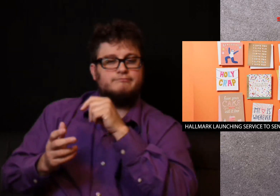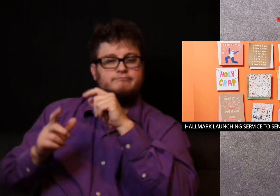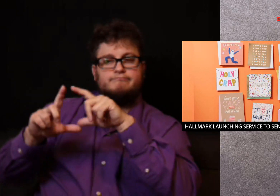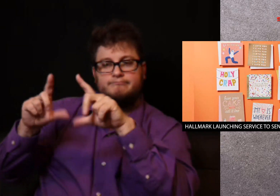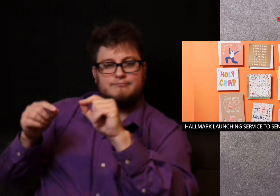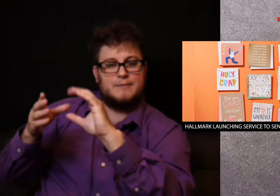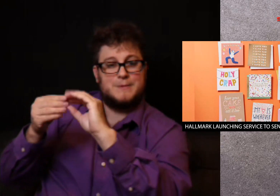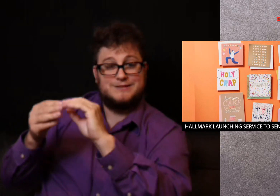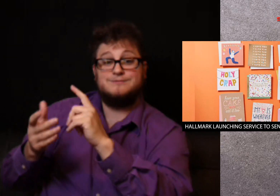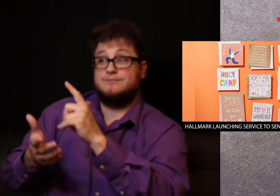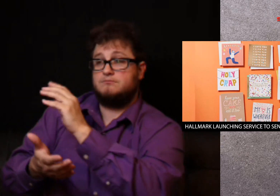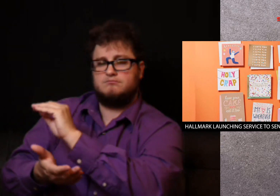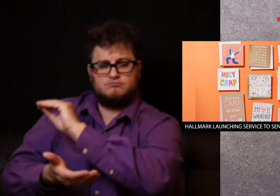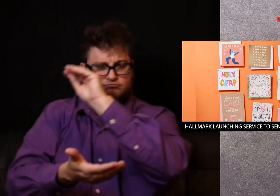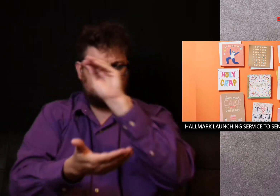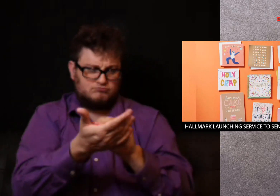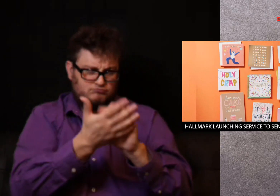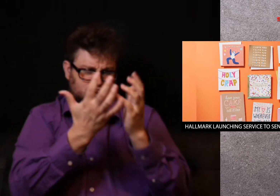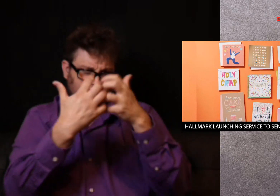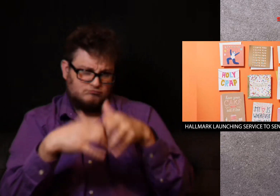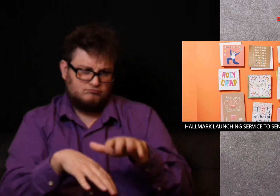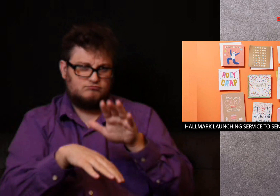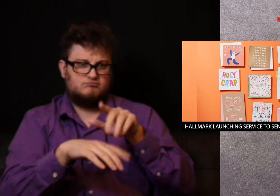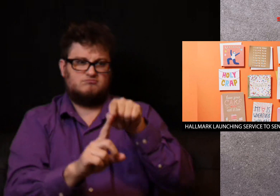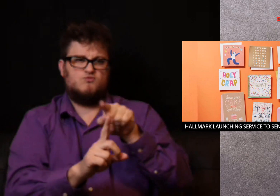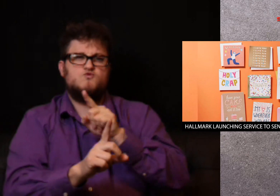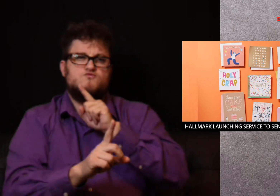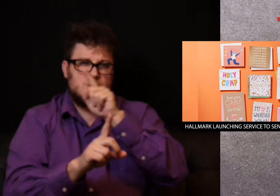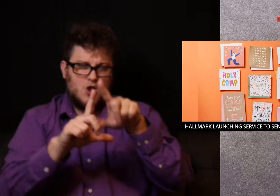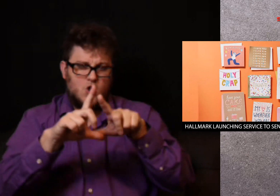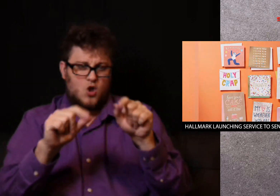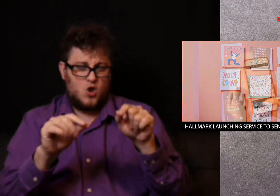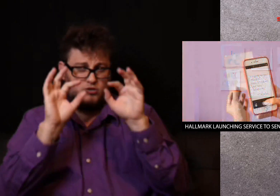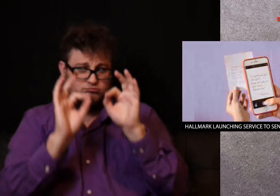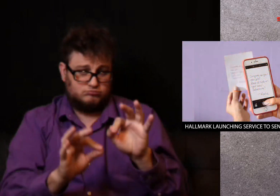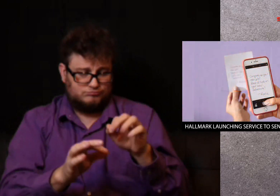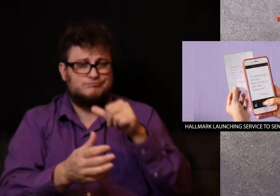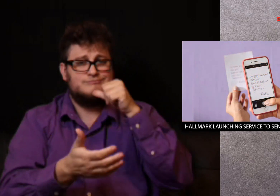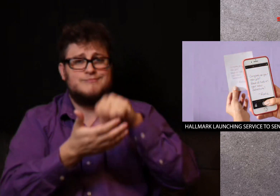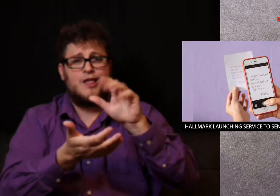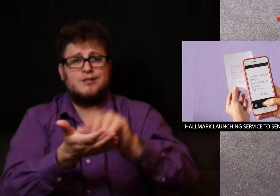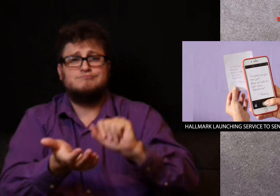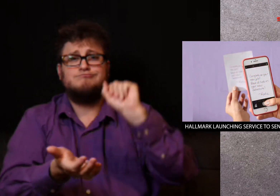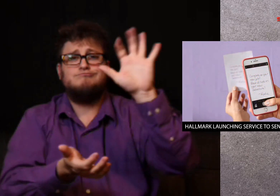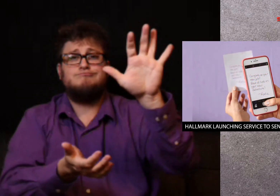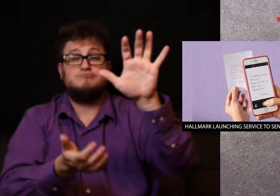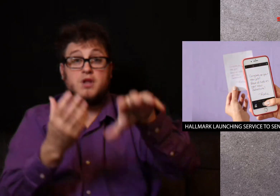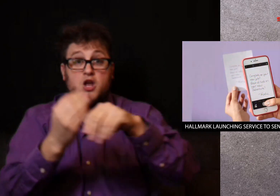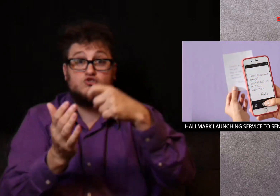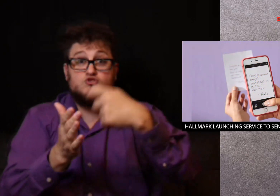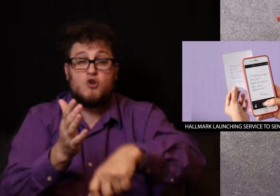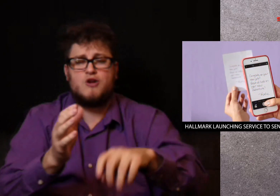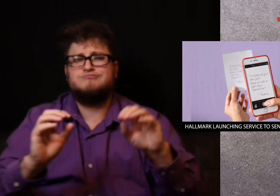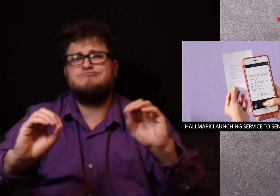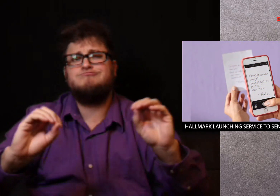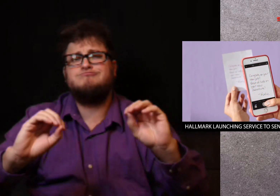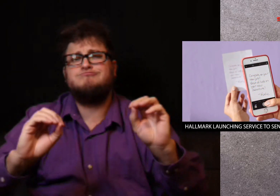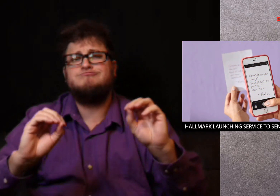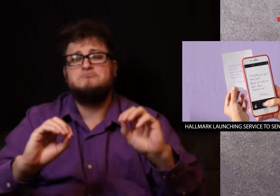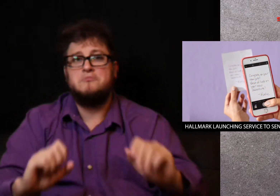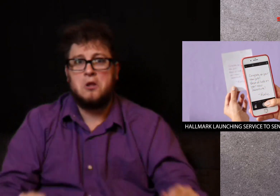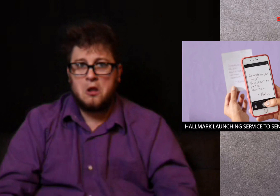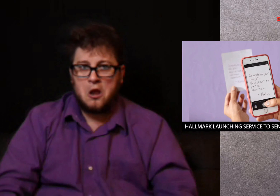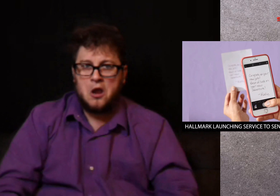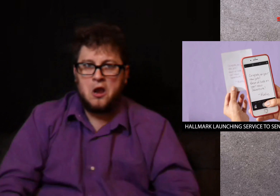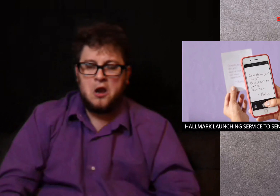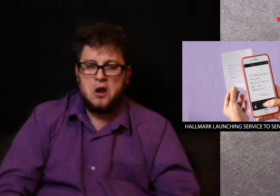Hallmark takes the personal message and puts it together as a physical card which is stamped